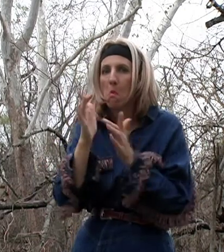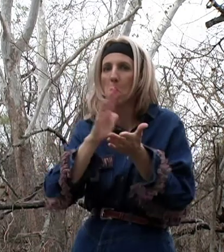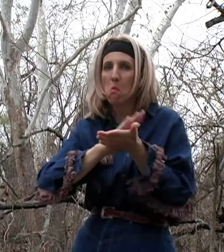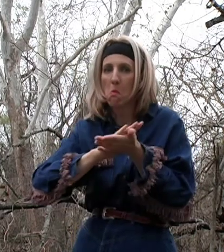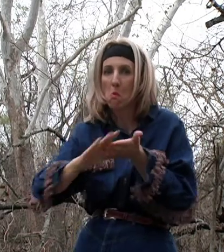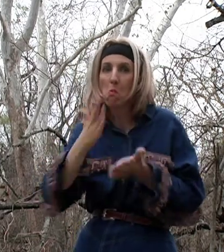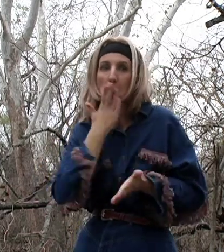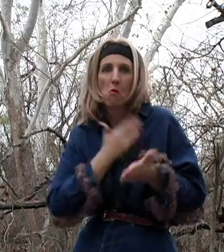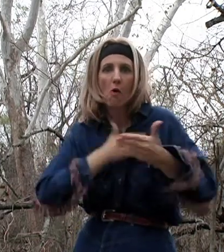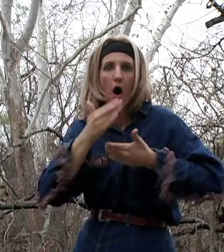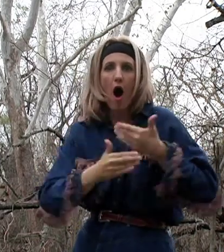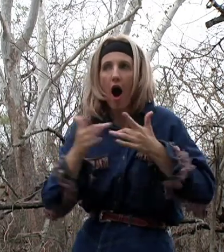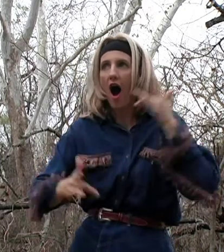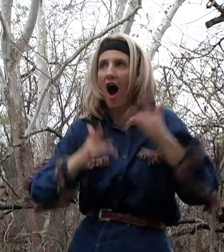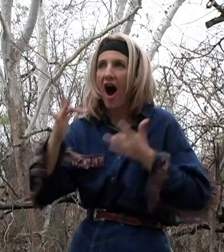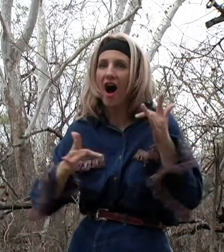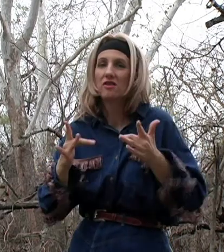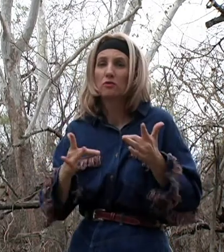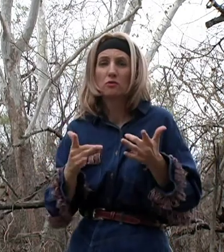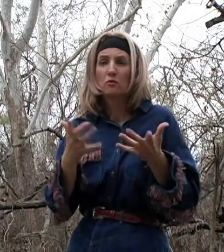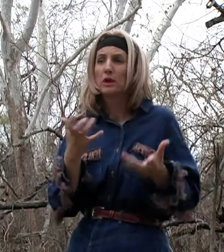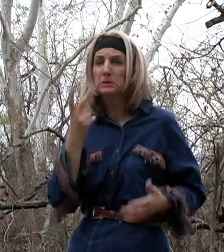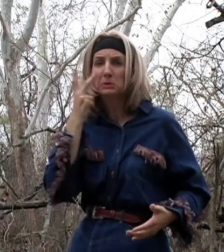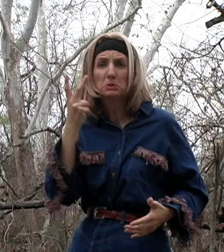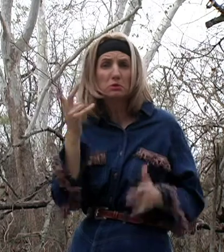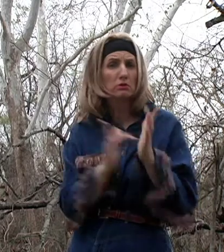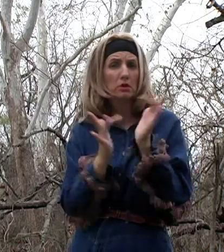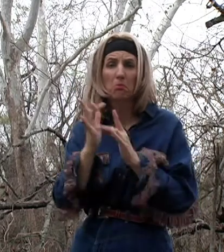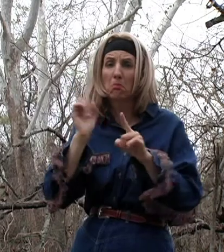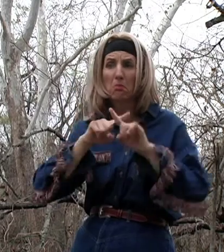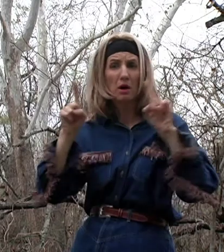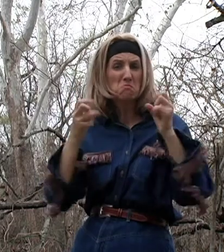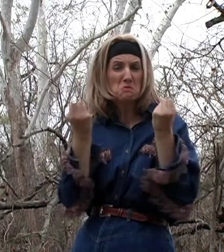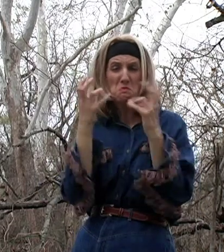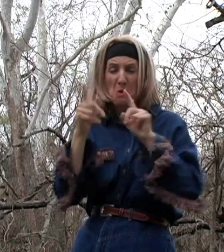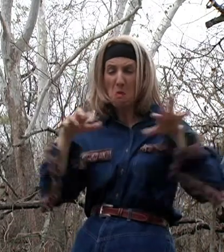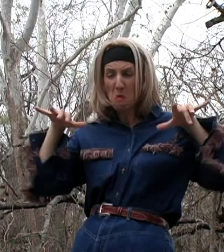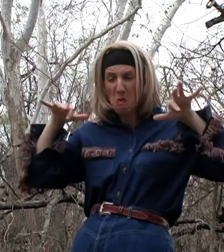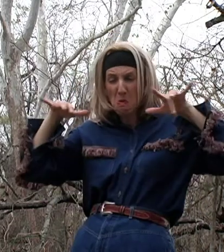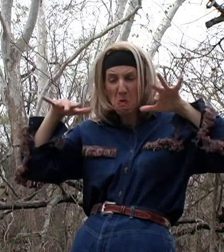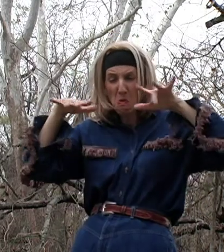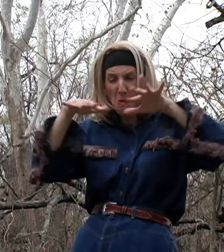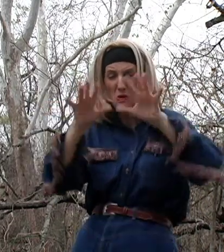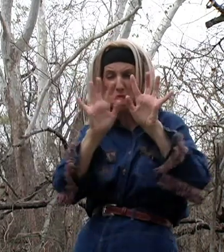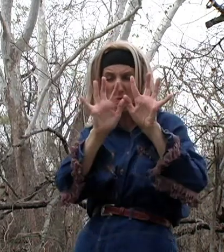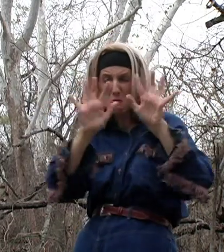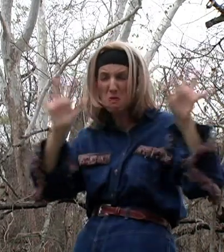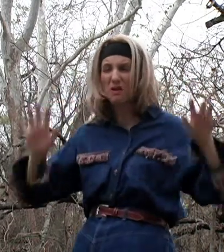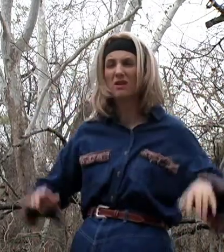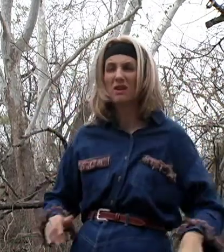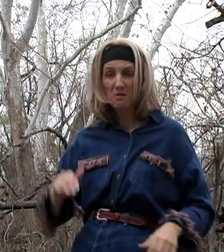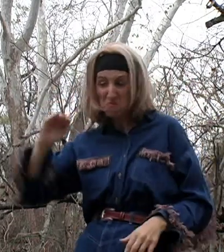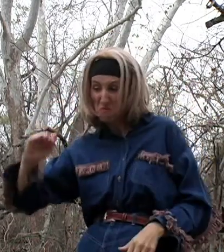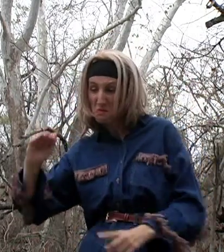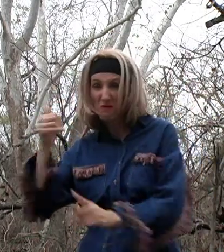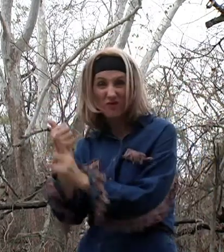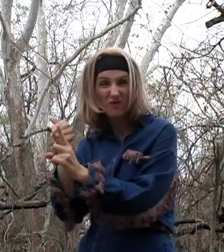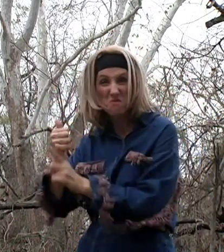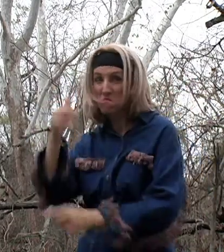heard that Jesus was nice and sweet and kind, so he was so excited, and he wanted to see Jesus, but there were so many people gathering around. There was such a